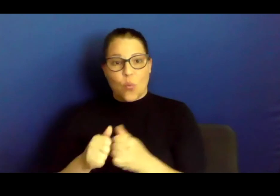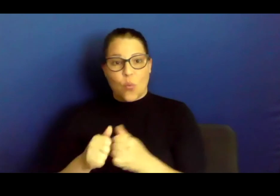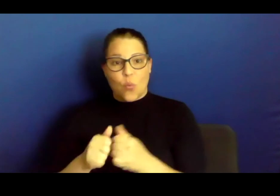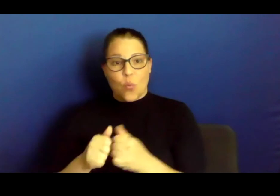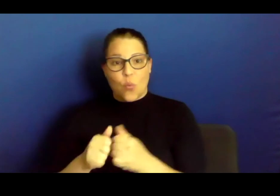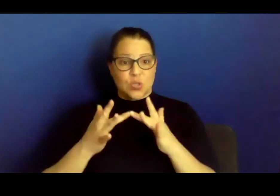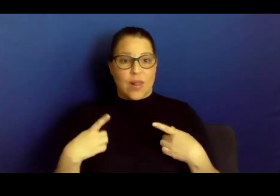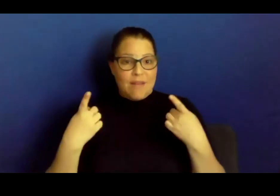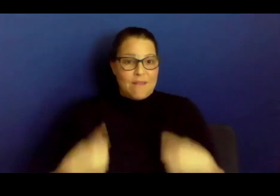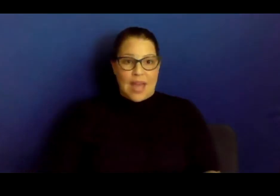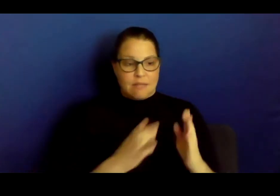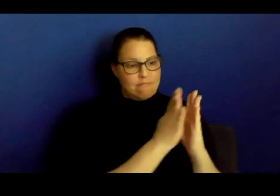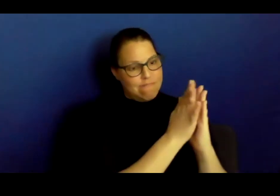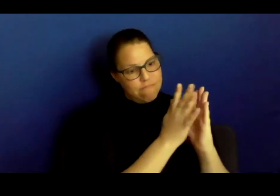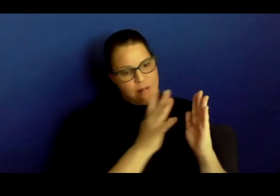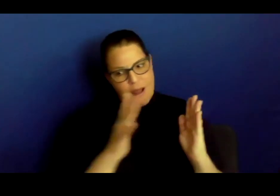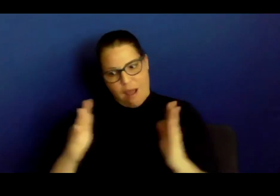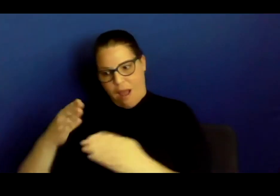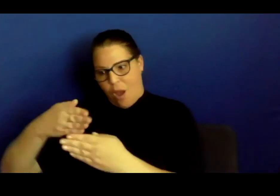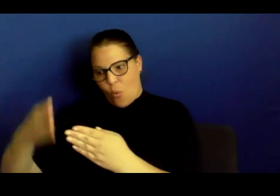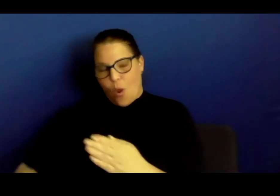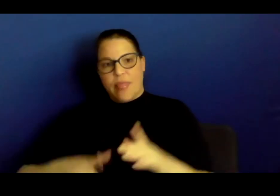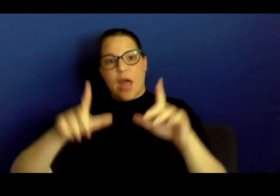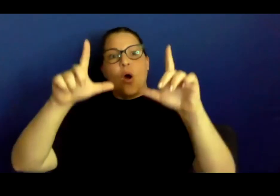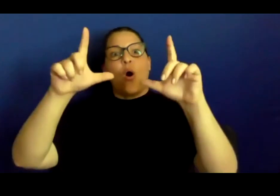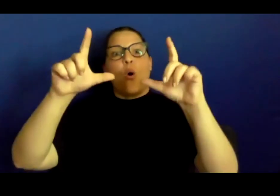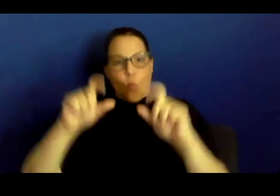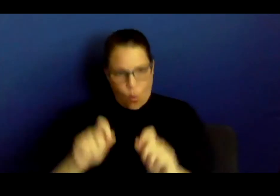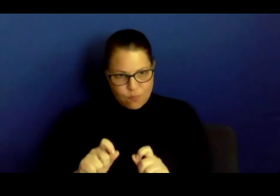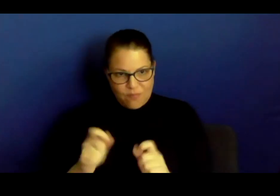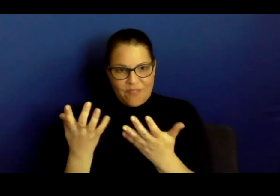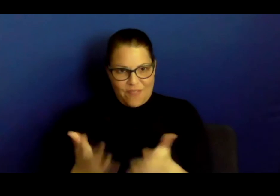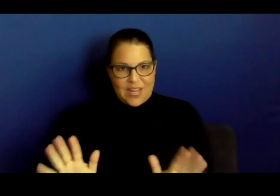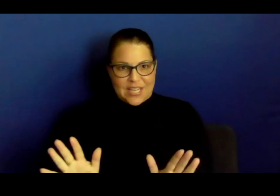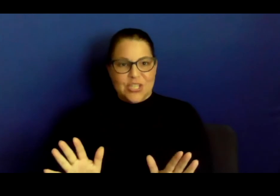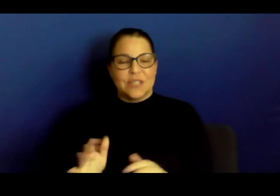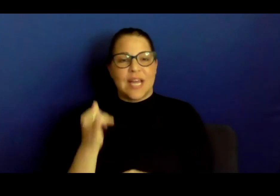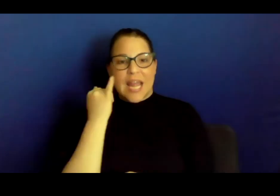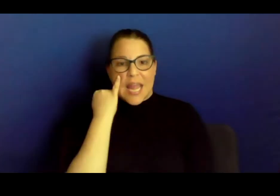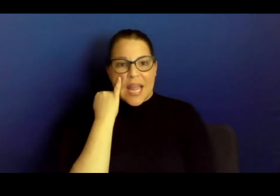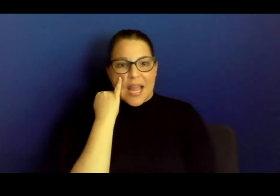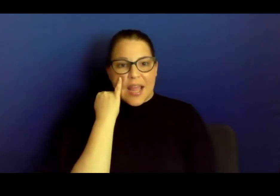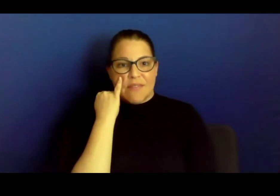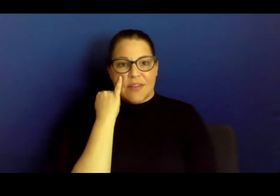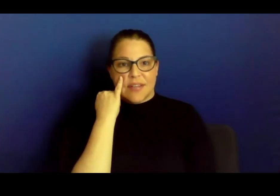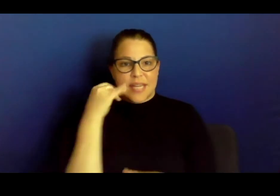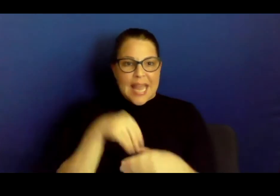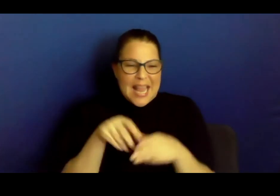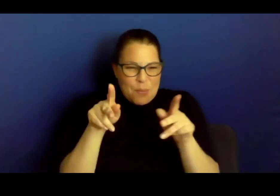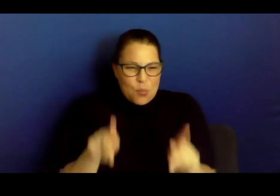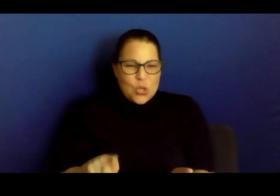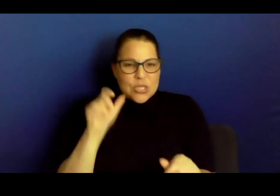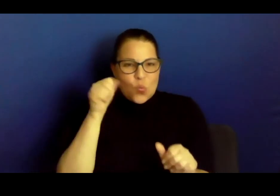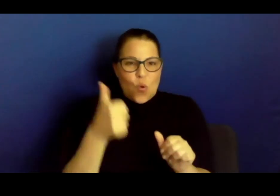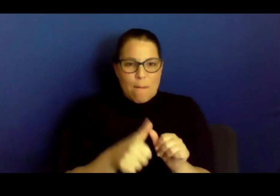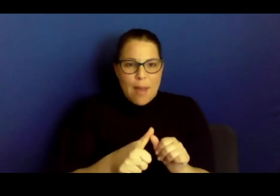events, all the way when the Zoom is gone for everybody. But if it's something that you're hosting in presence, for you to remember that